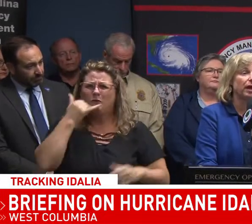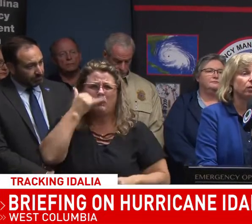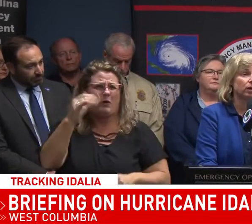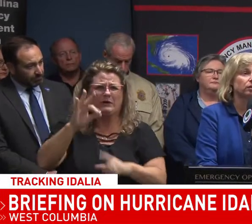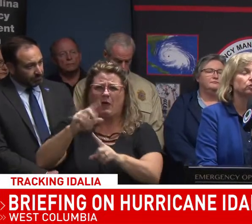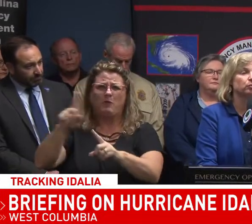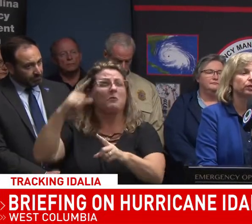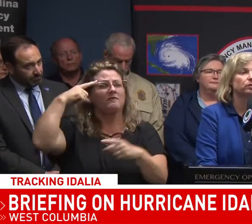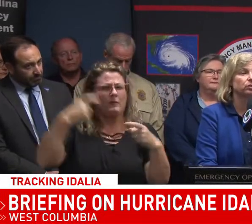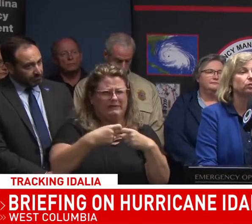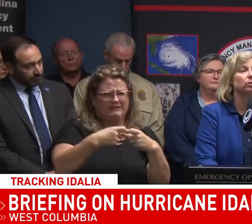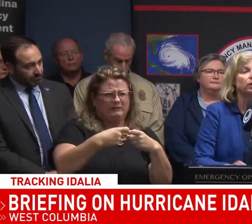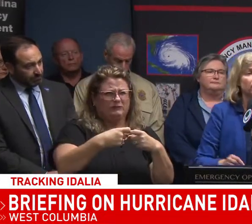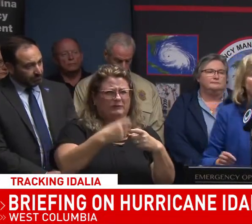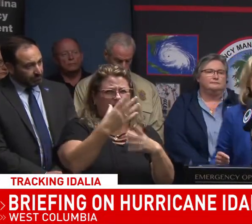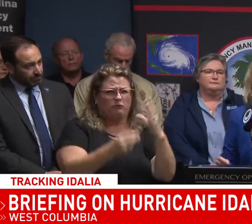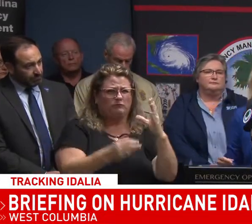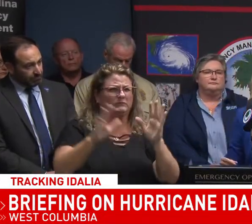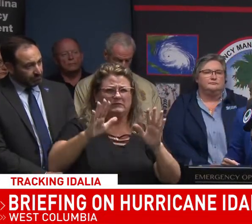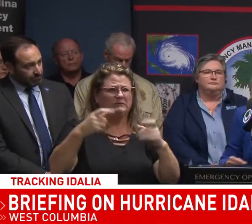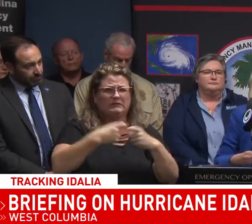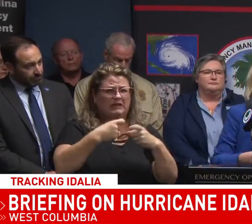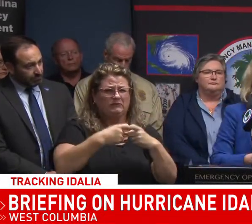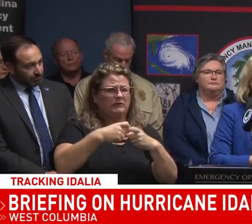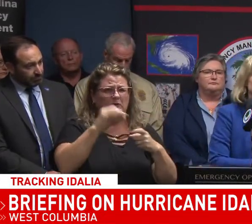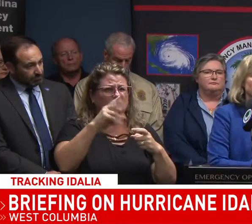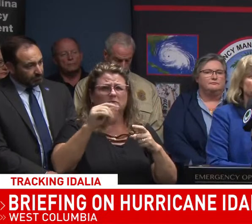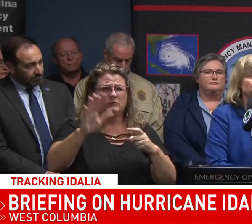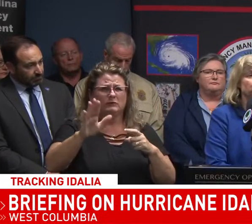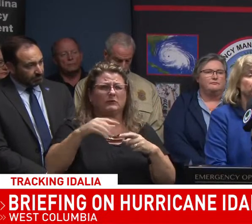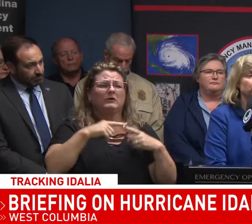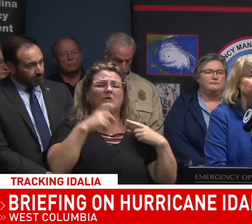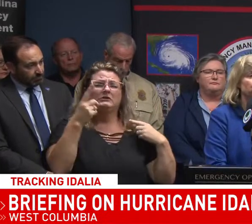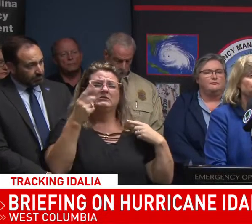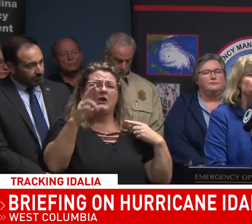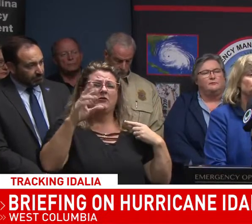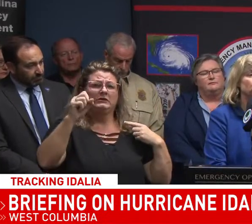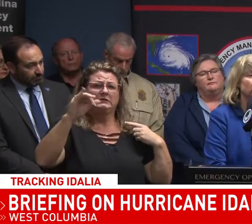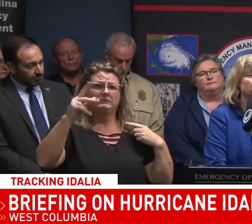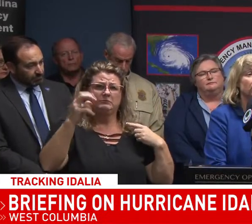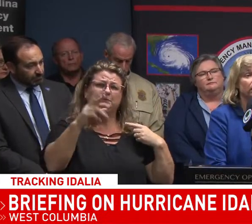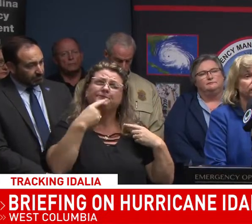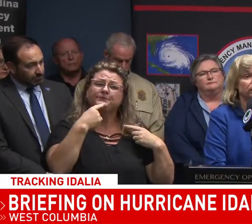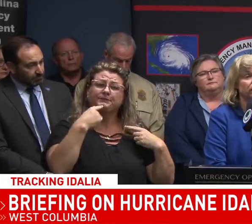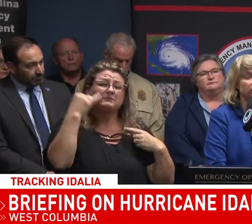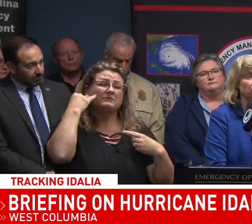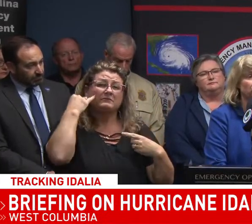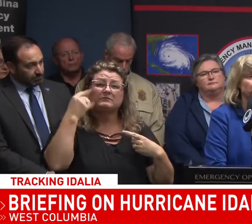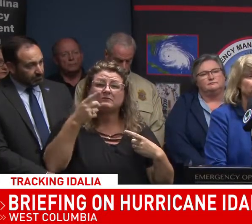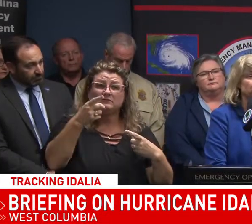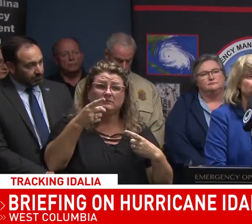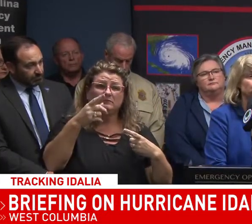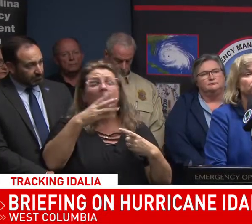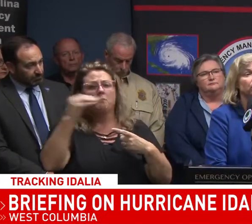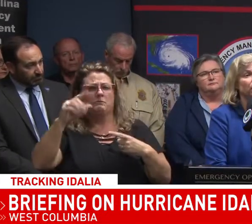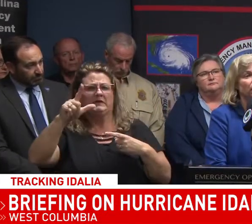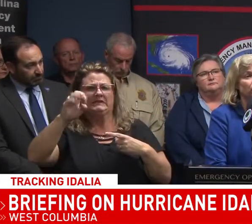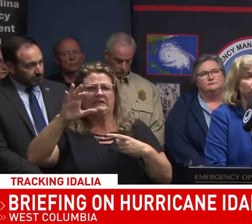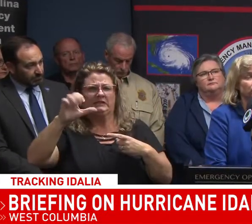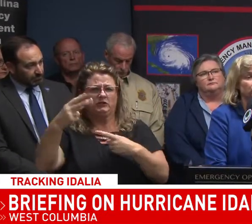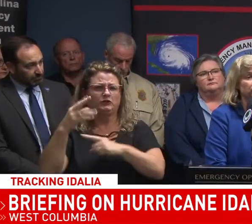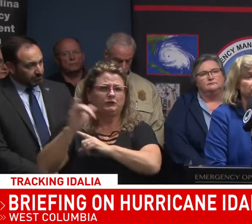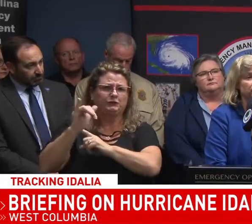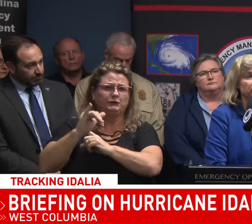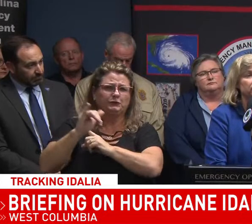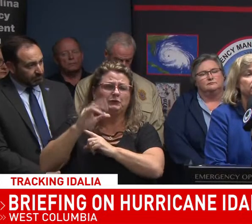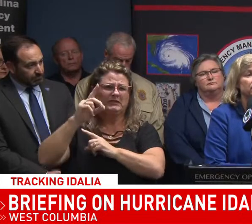a power outage, but to, as mentioned by Dr. Simmer, if you and by Dr. Leach